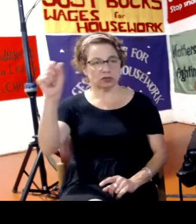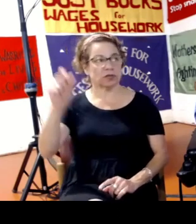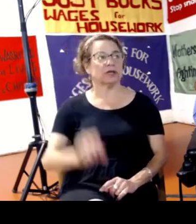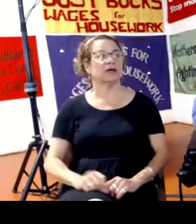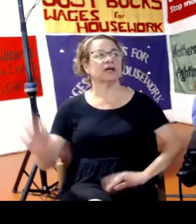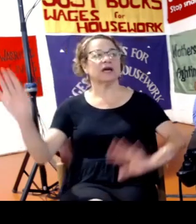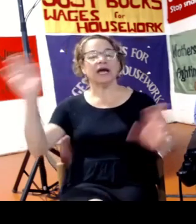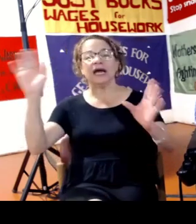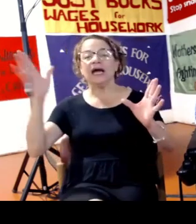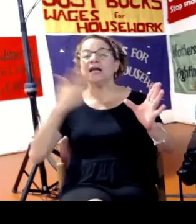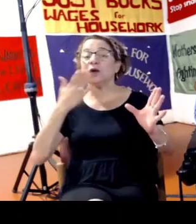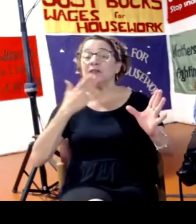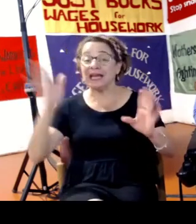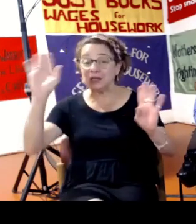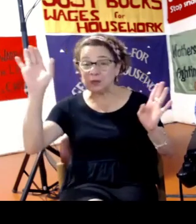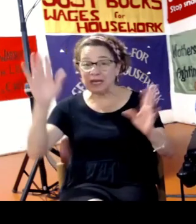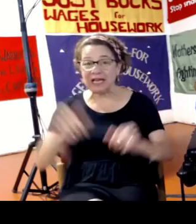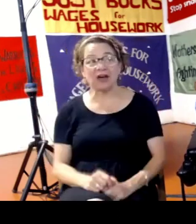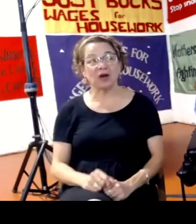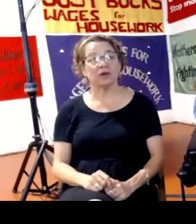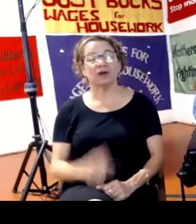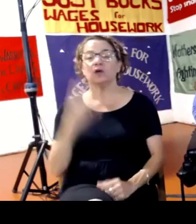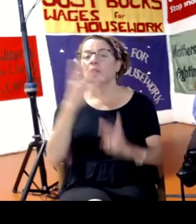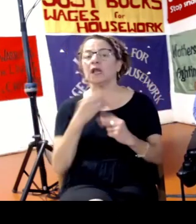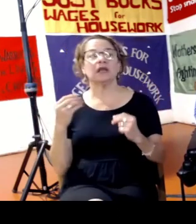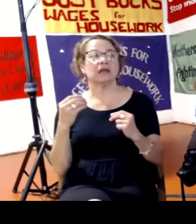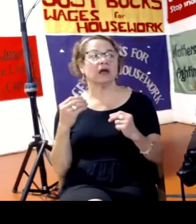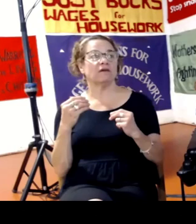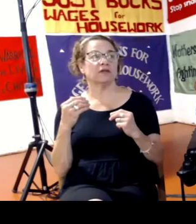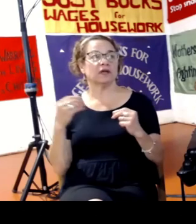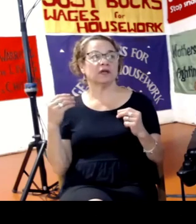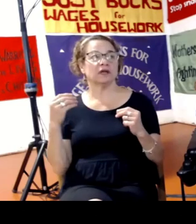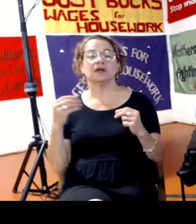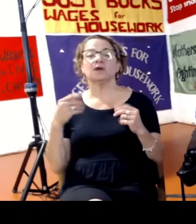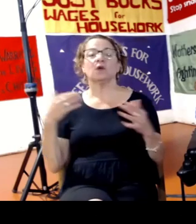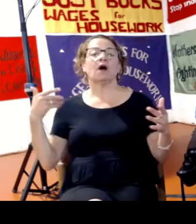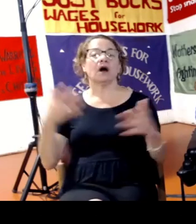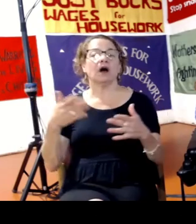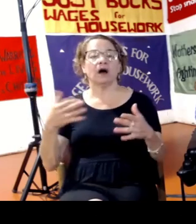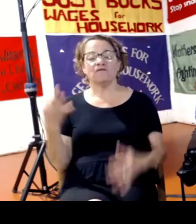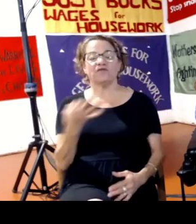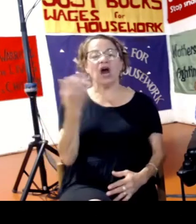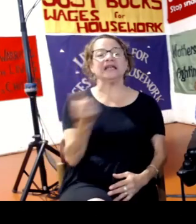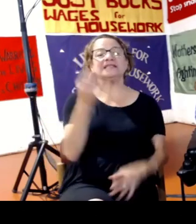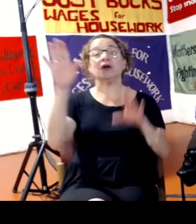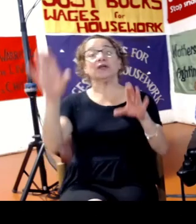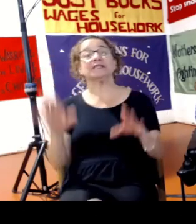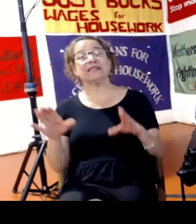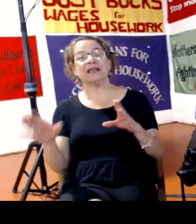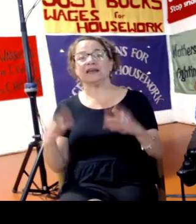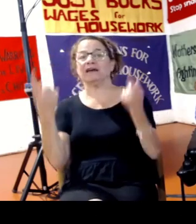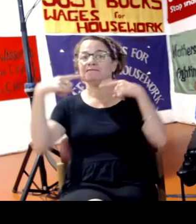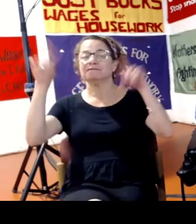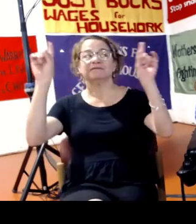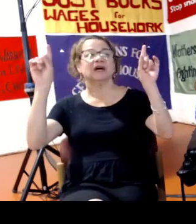Okay, thank you. Well, it's lovely that we've reached our last session and that we've had such